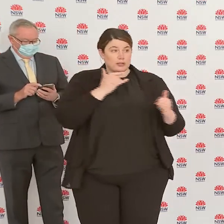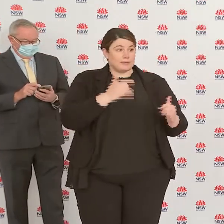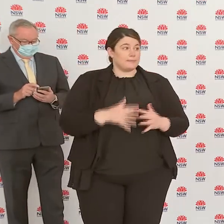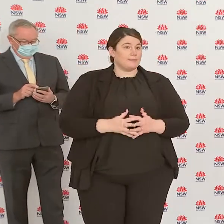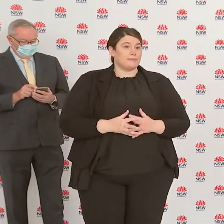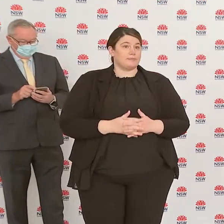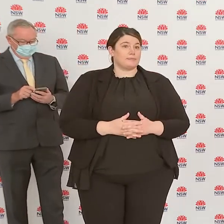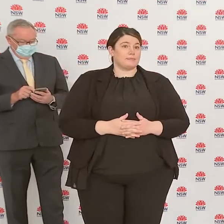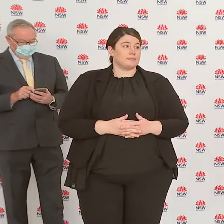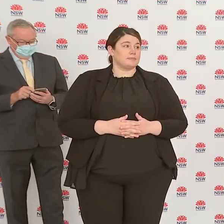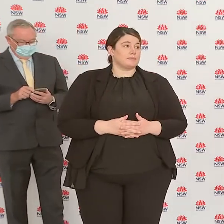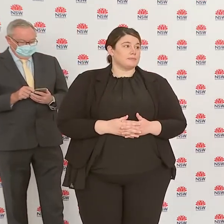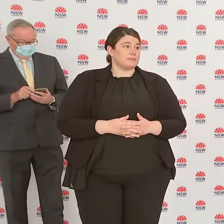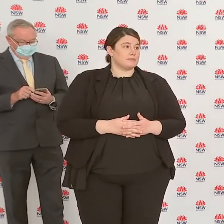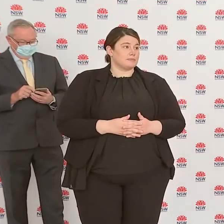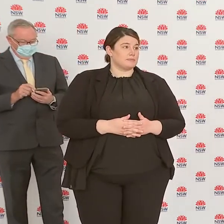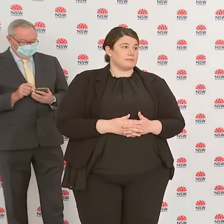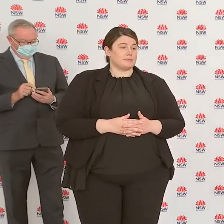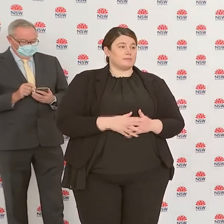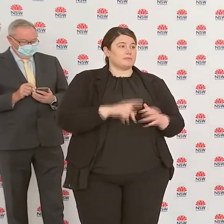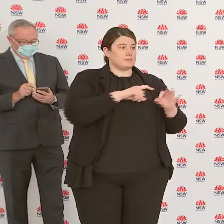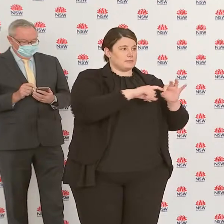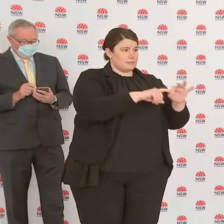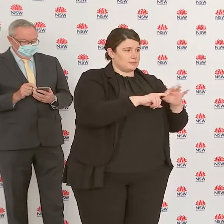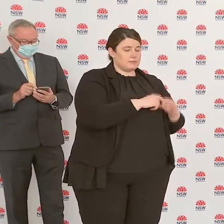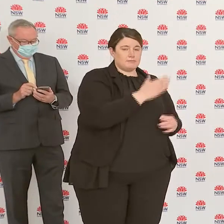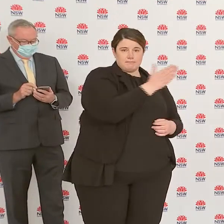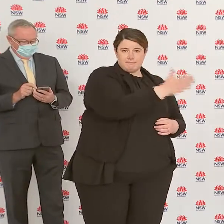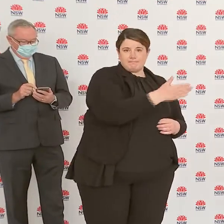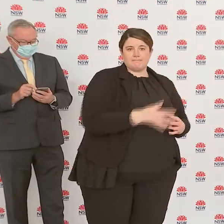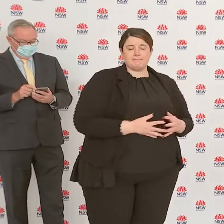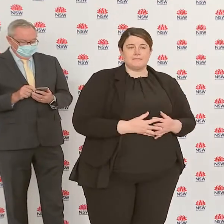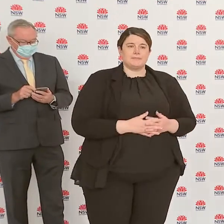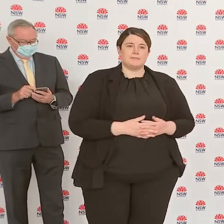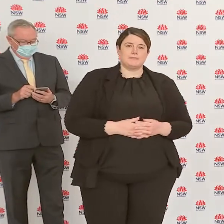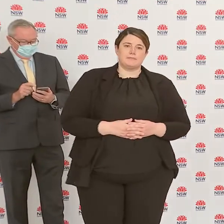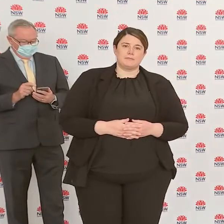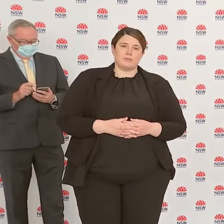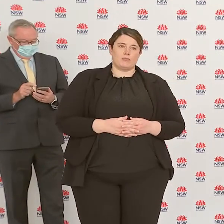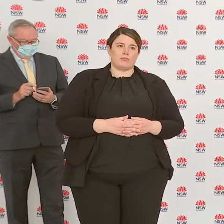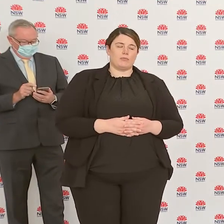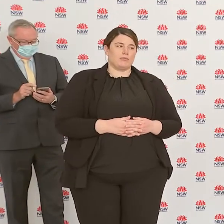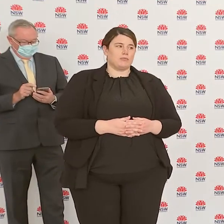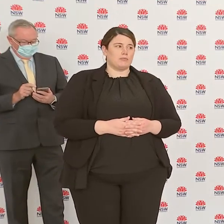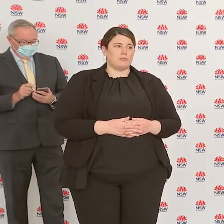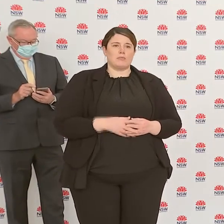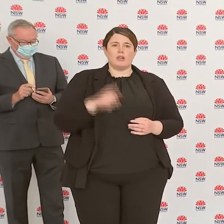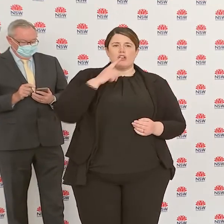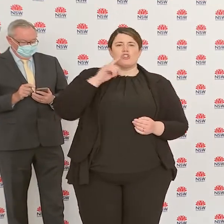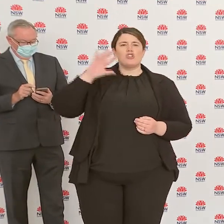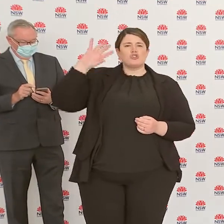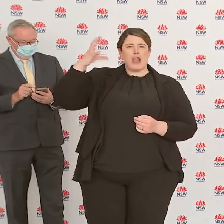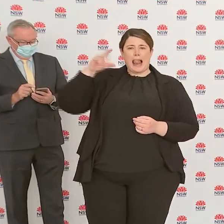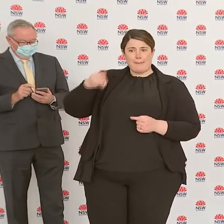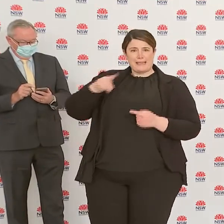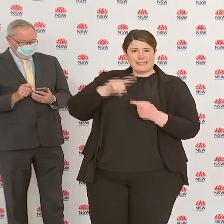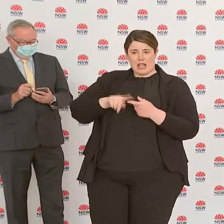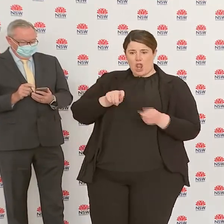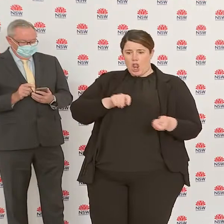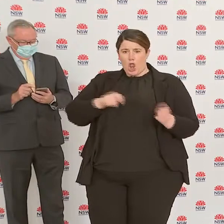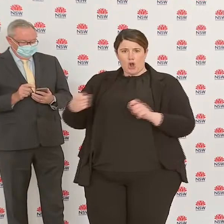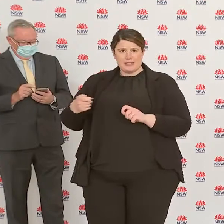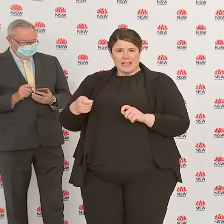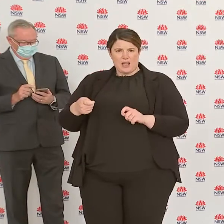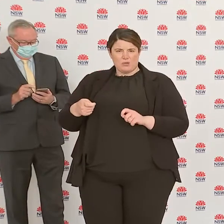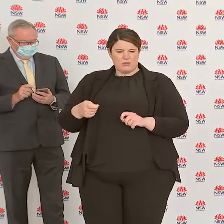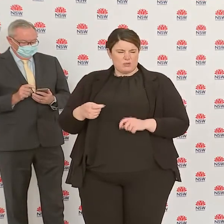Dr. Chan, Dr. Chan, the Premier says that it is the health advice that Shell Harbour is still in lockdown. What